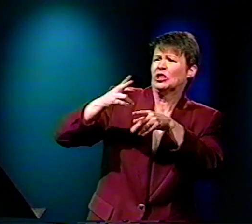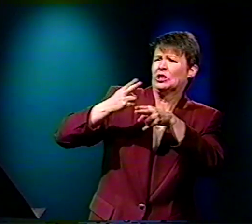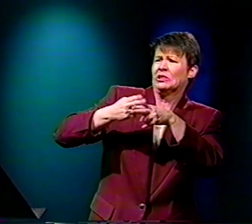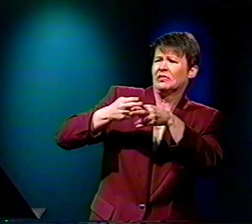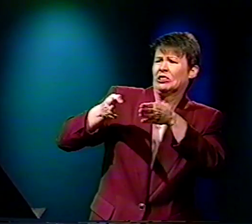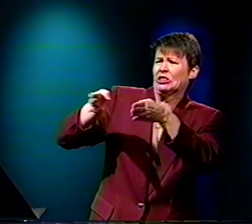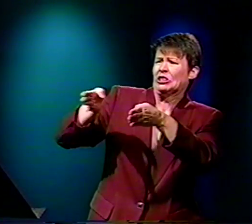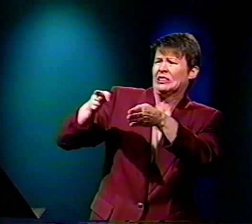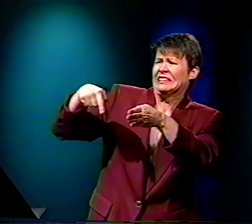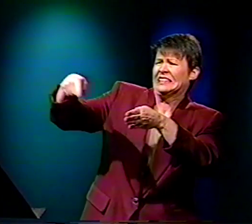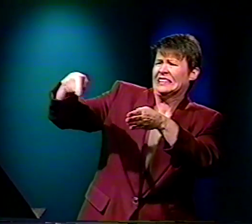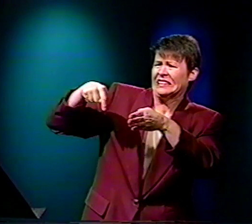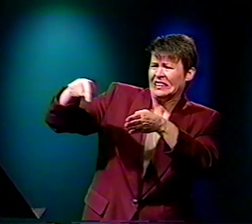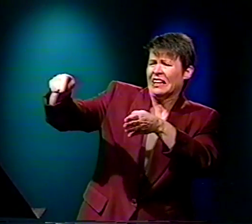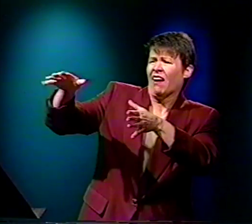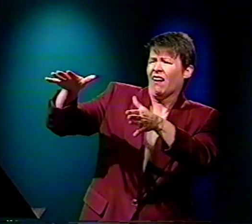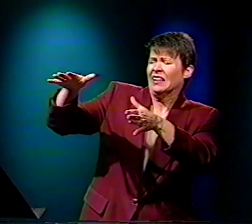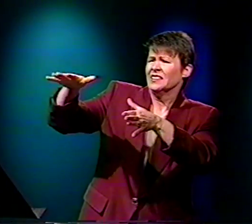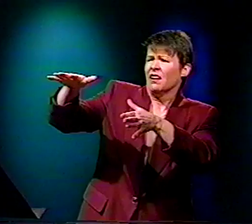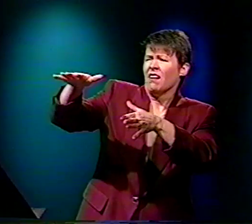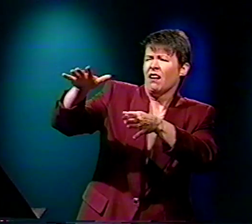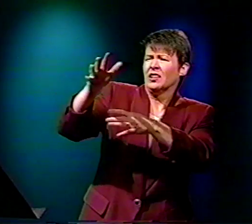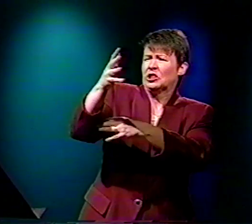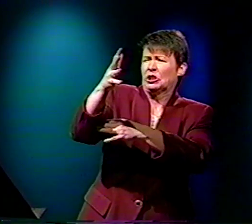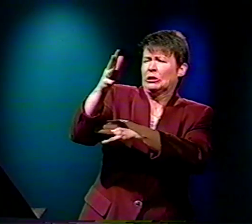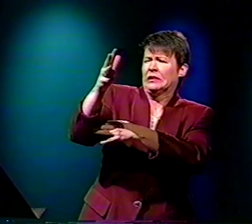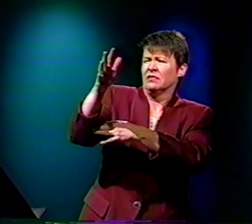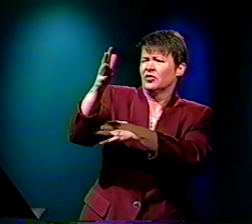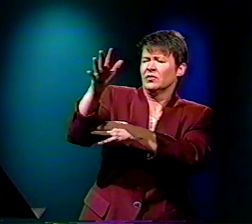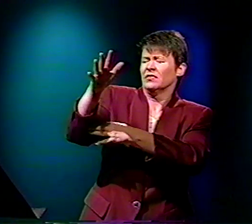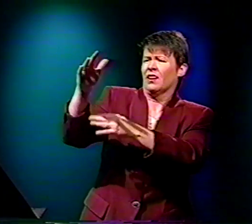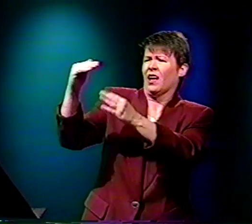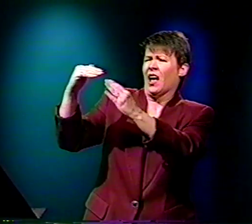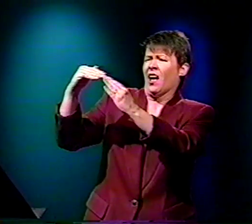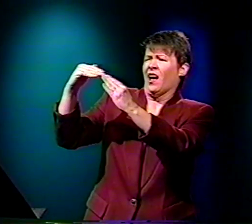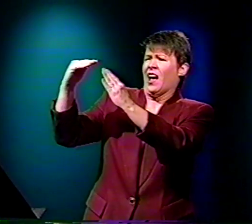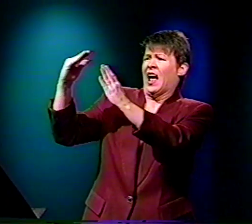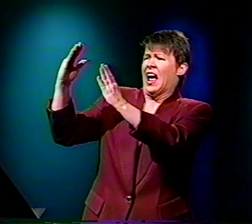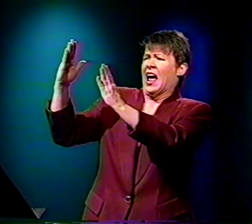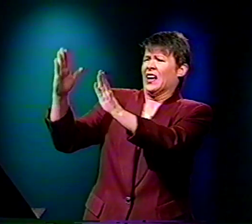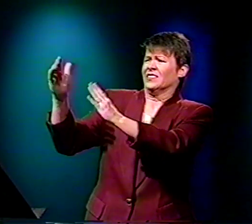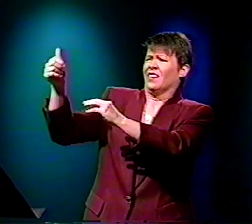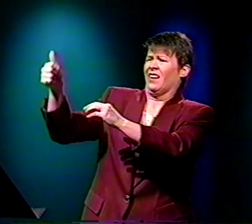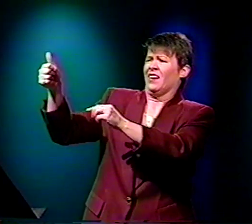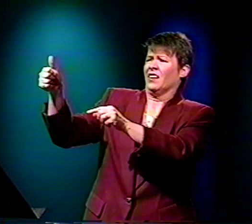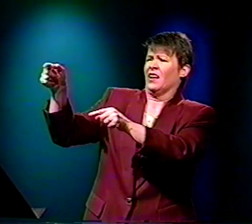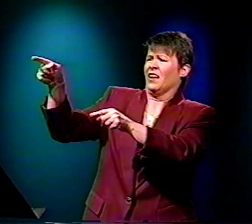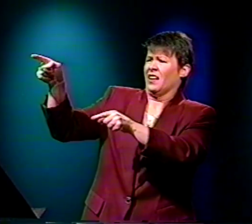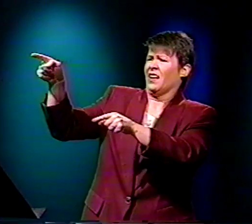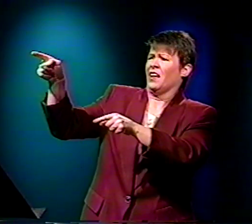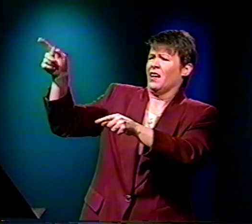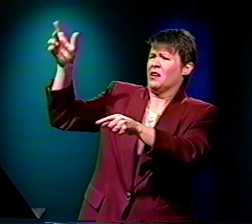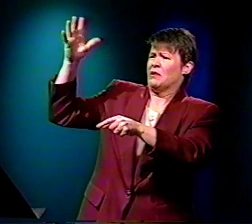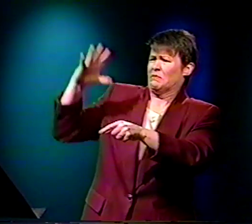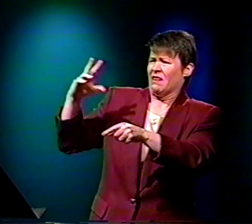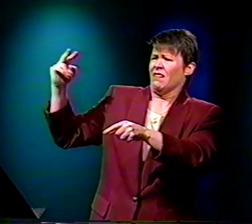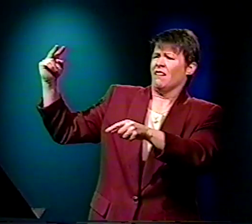country, and he gave the name of the street. He says, there's the edge of the forest, and there's one lone house there.